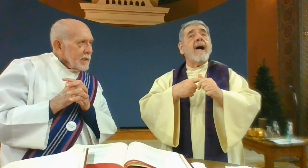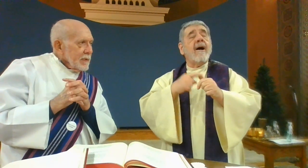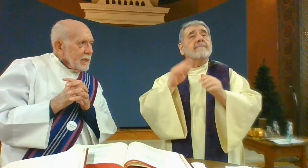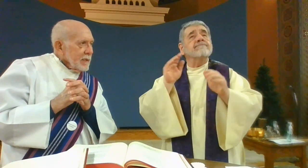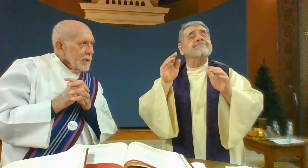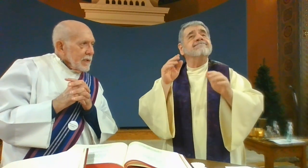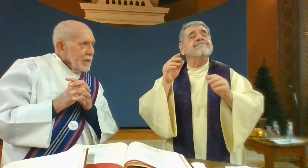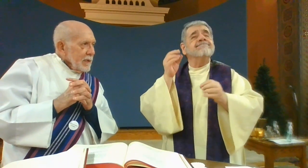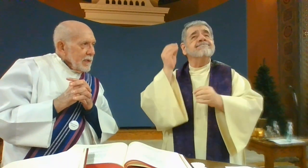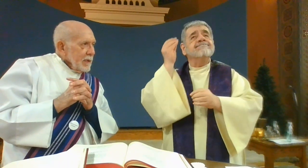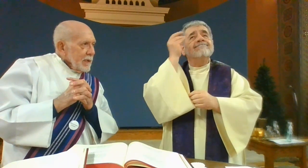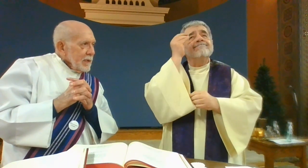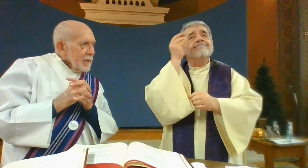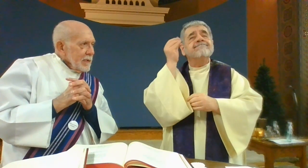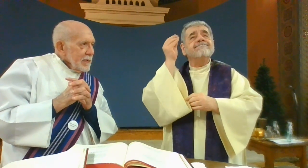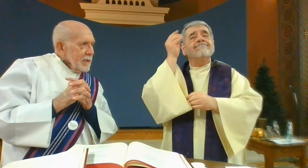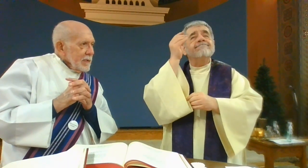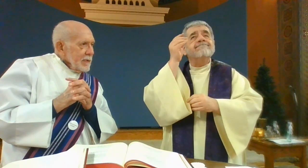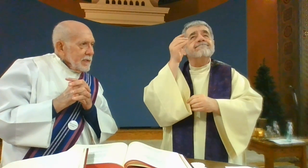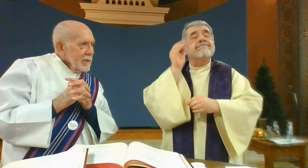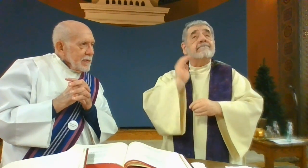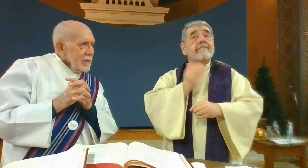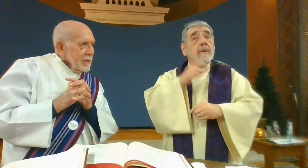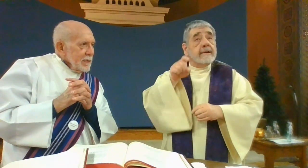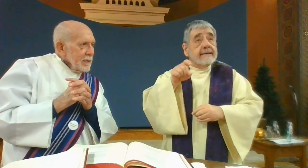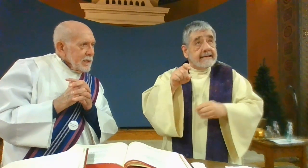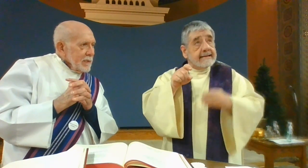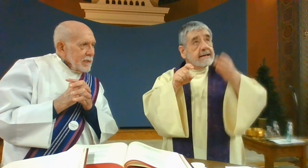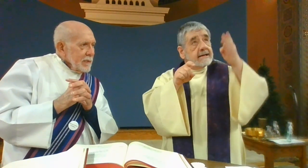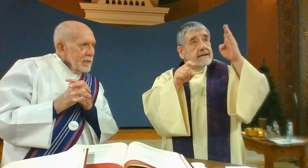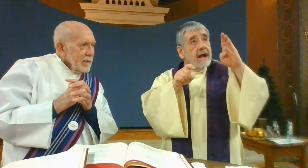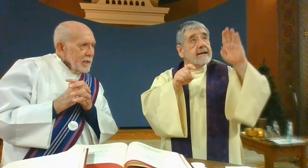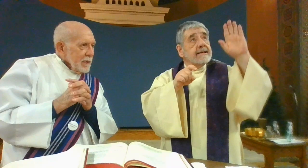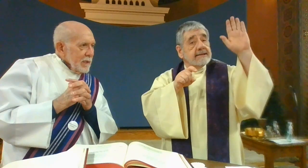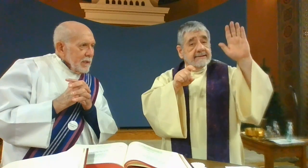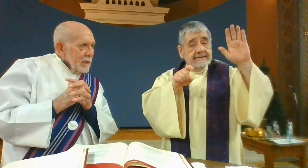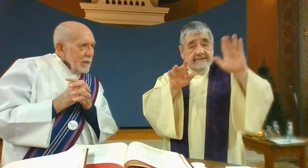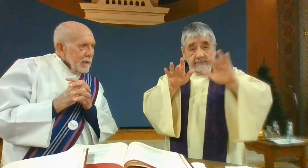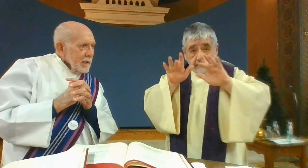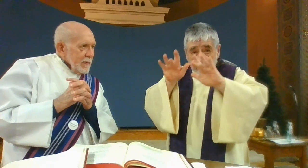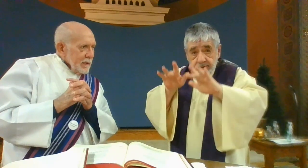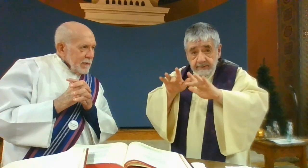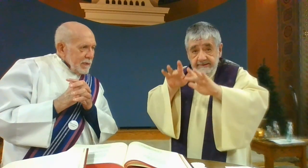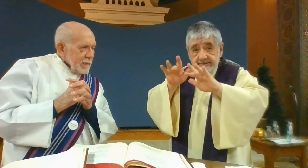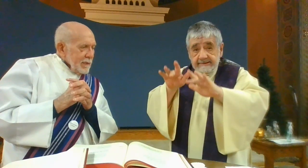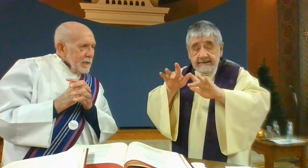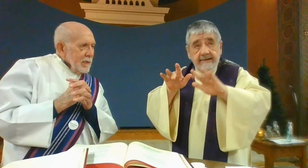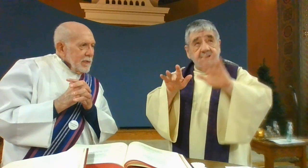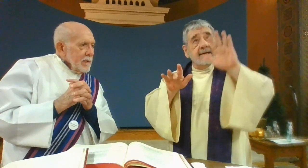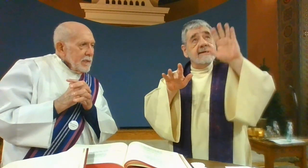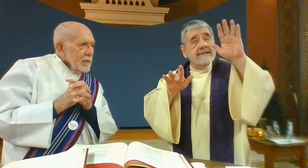To begin, we must first ponder our need for God's mercy